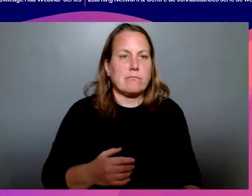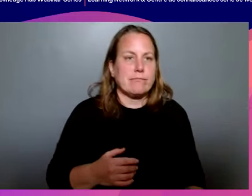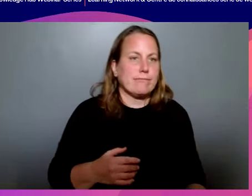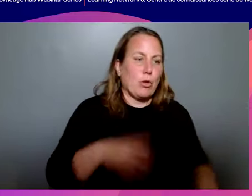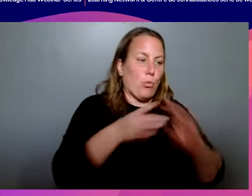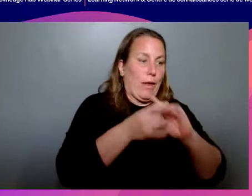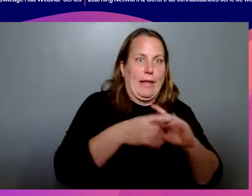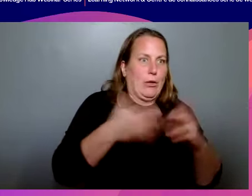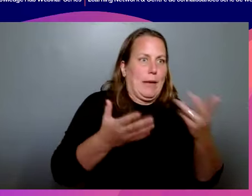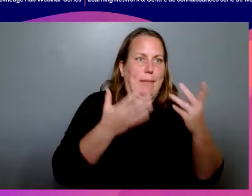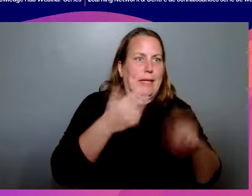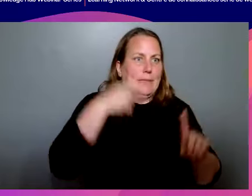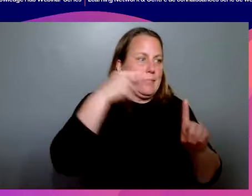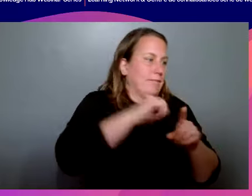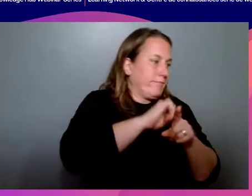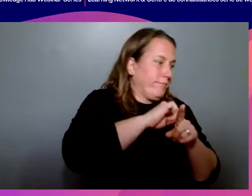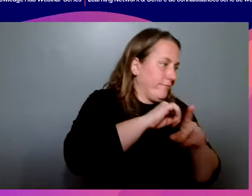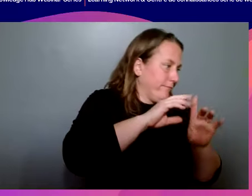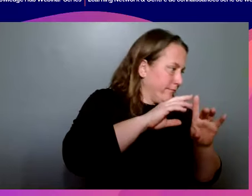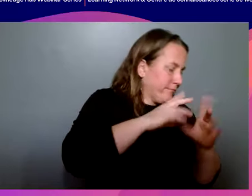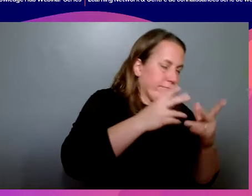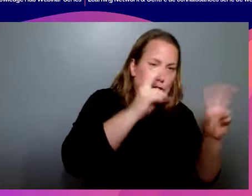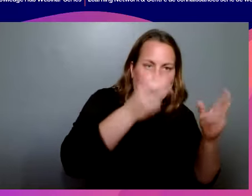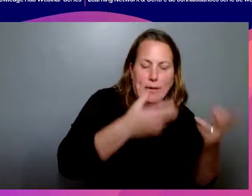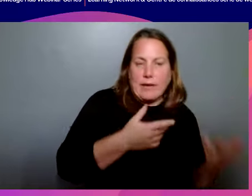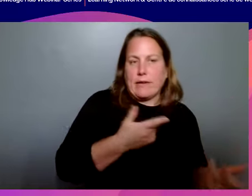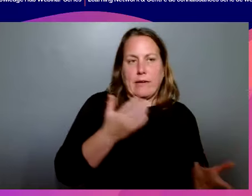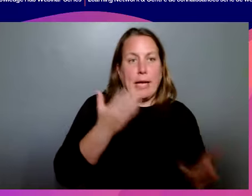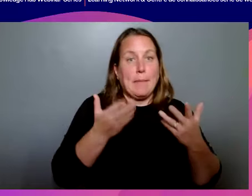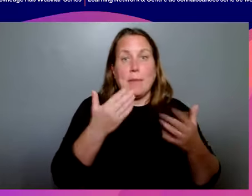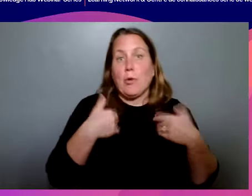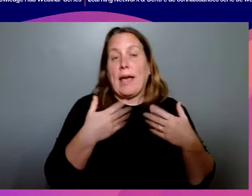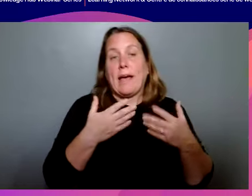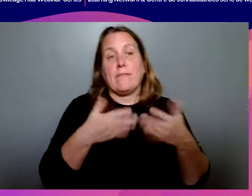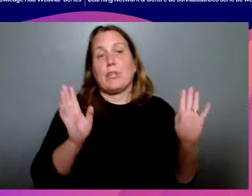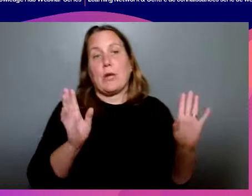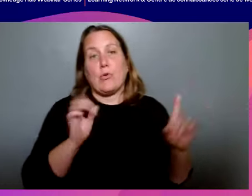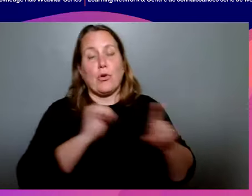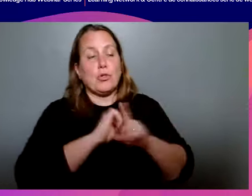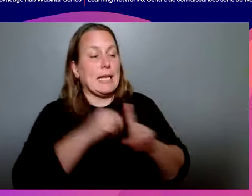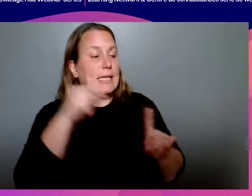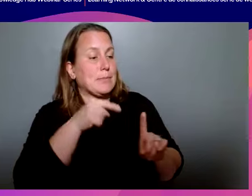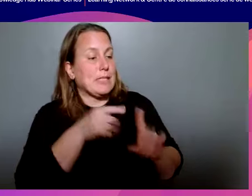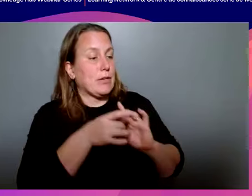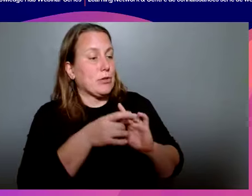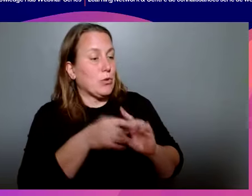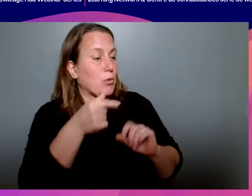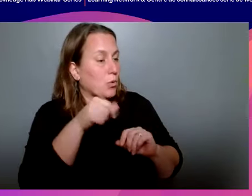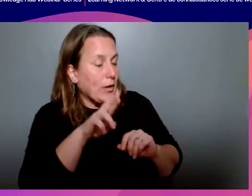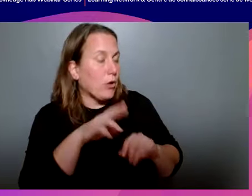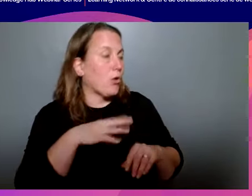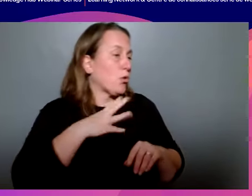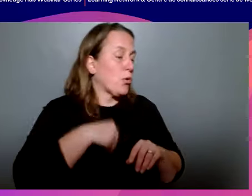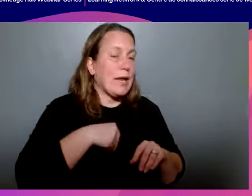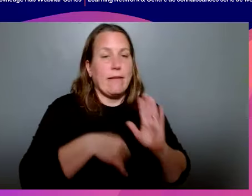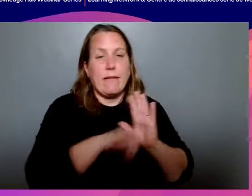you're looking to learn more about, whether it's like a general training or specific to queer or trans identities.